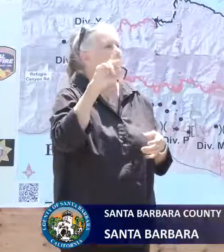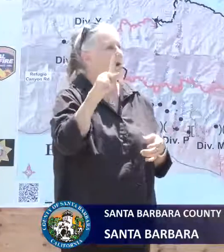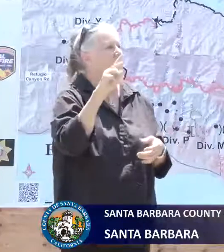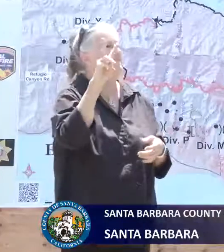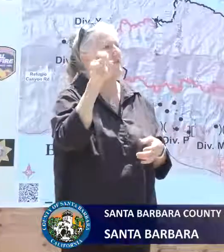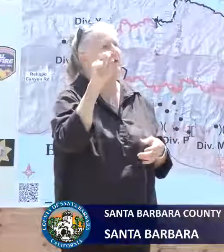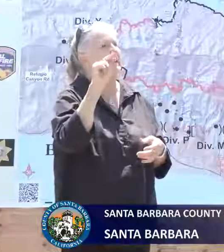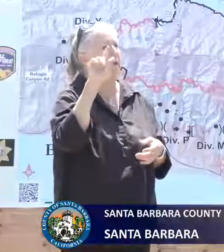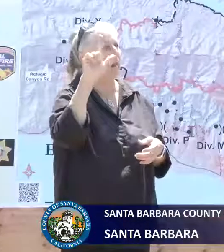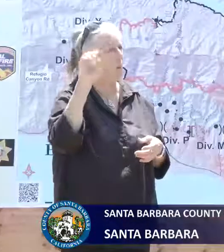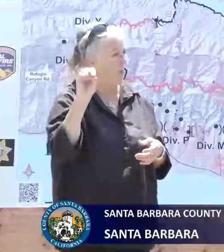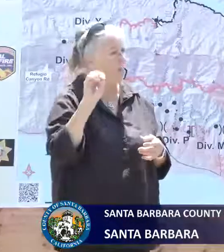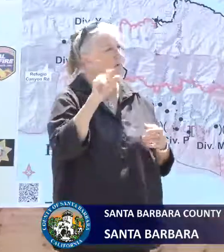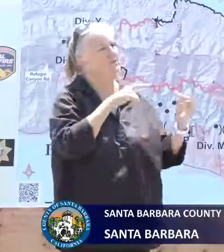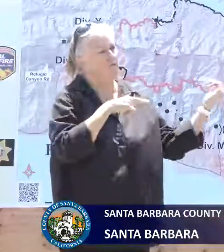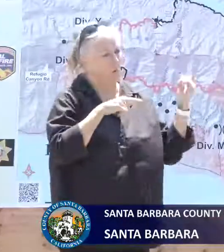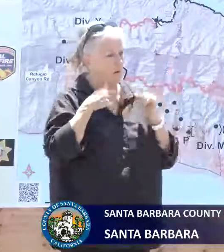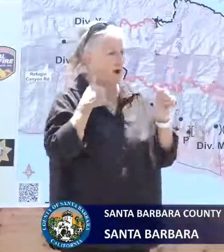update. Thank you.